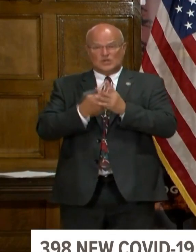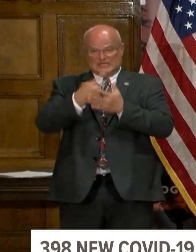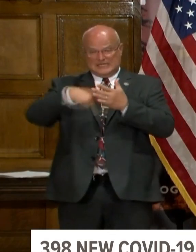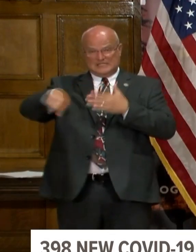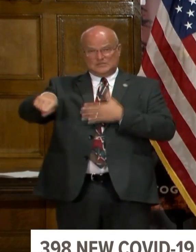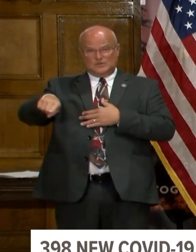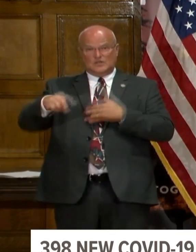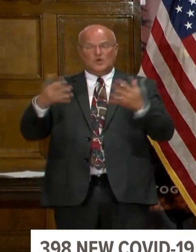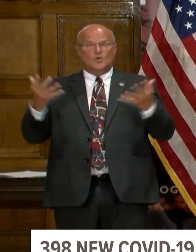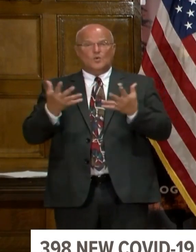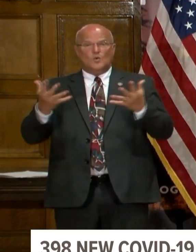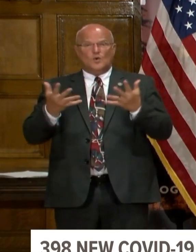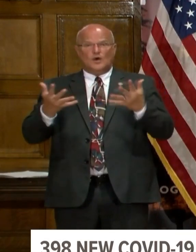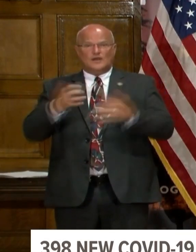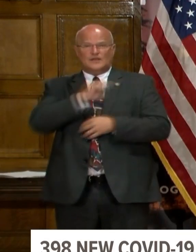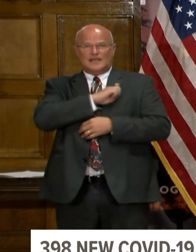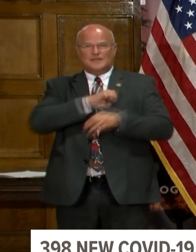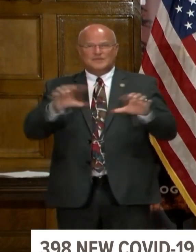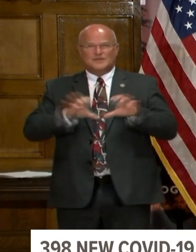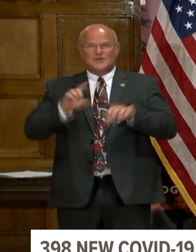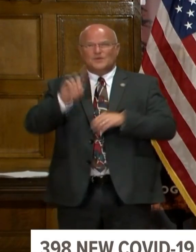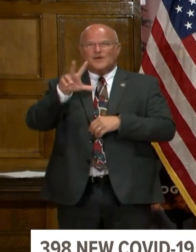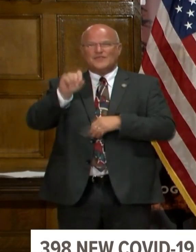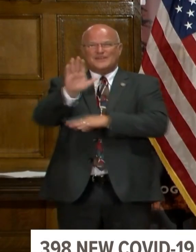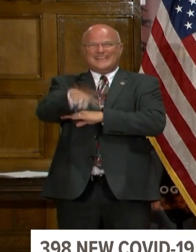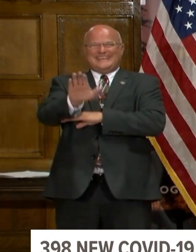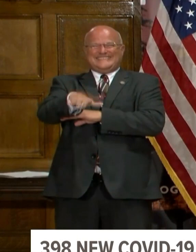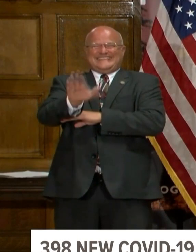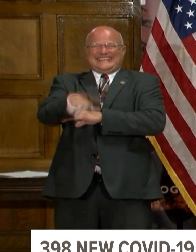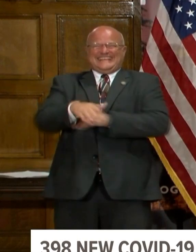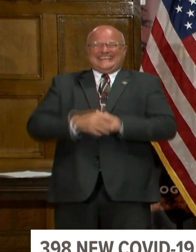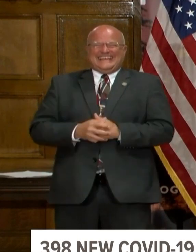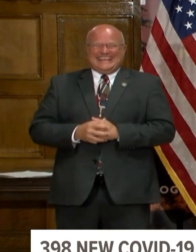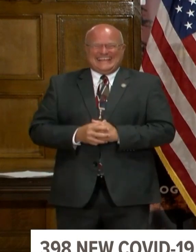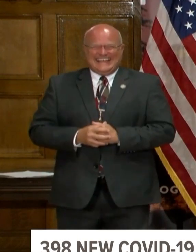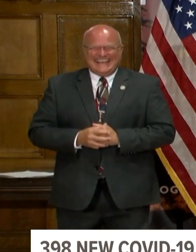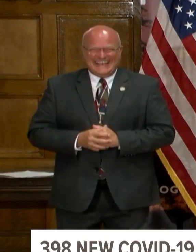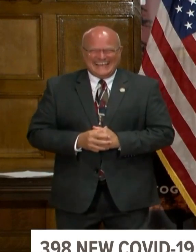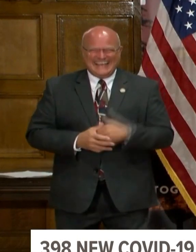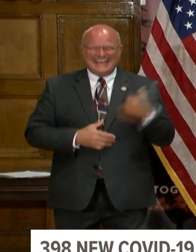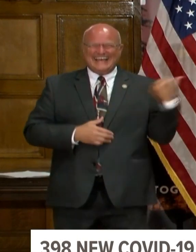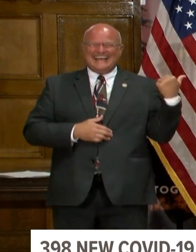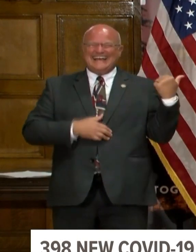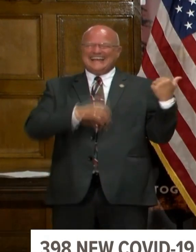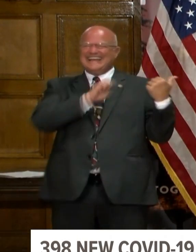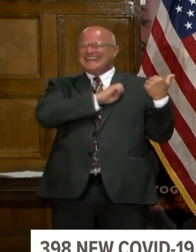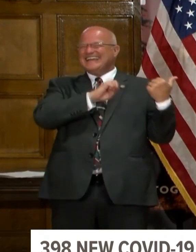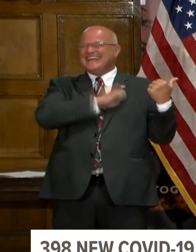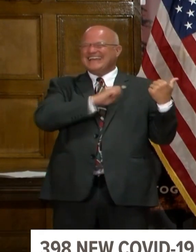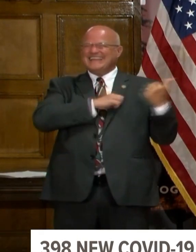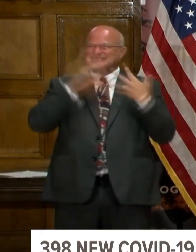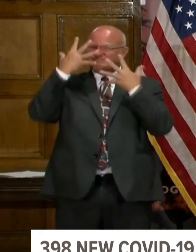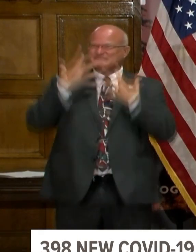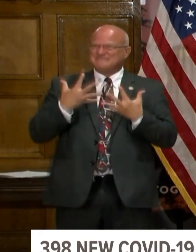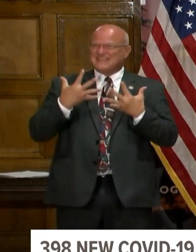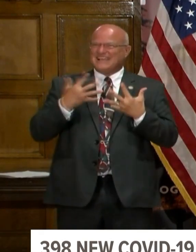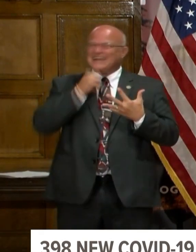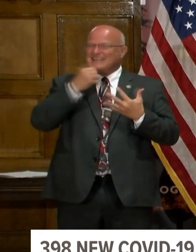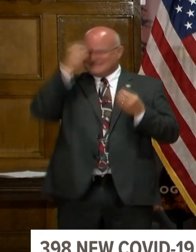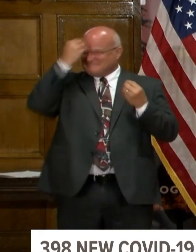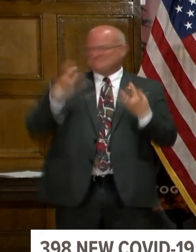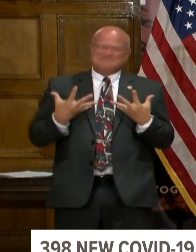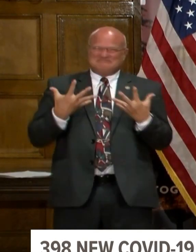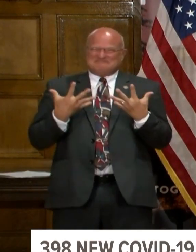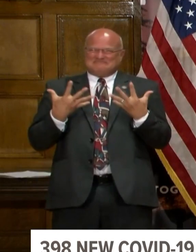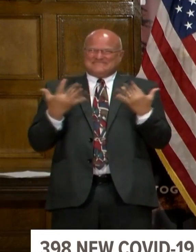week, what are you and Eddie going to be doing at 1:30 in the afternoon now? Eddie is so sad, because I hadn't even broke the